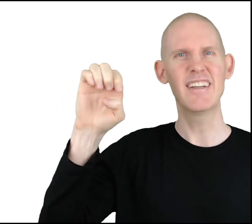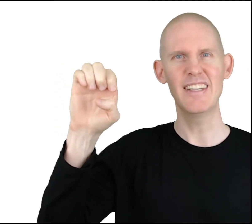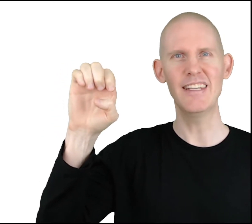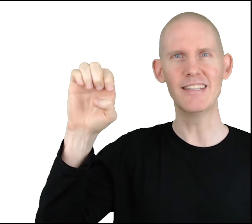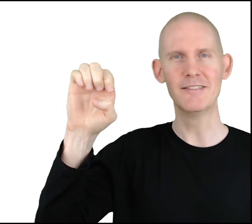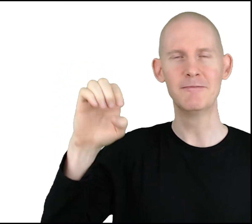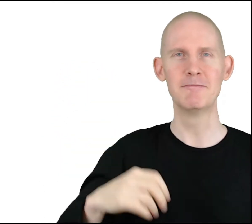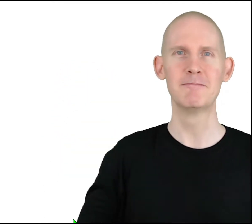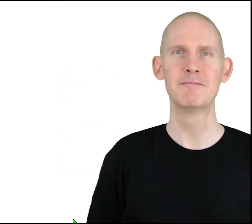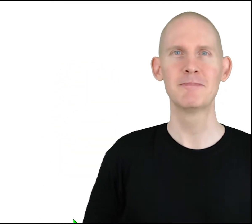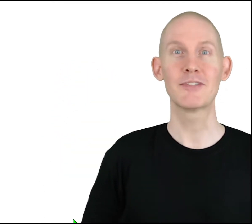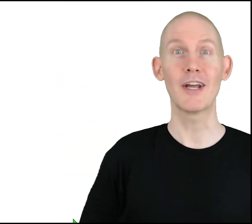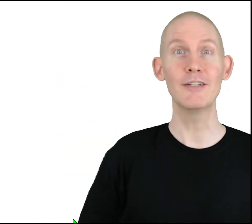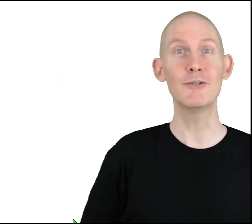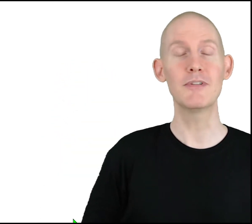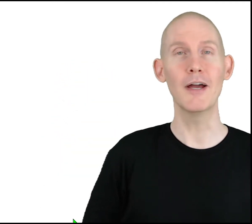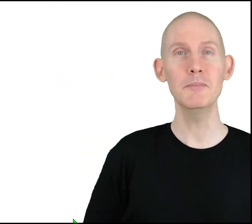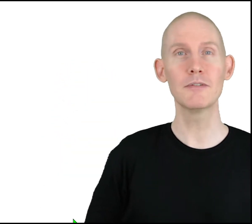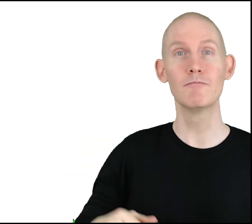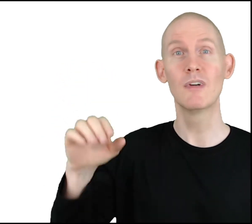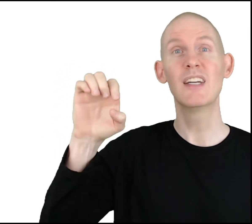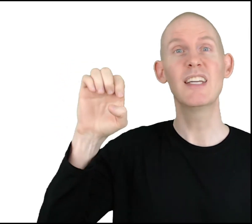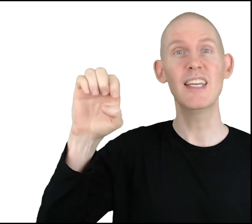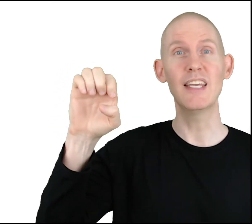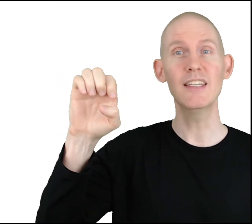E. Sign it 2 times. E.